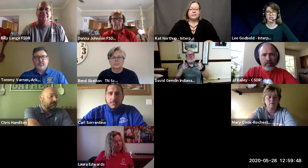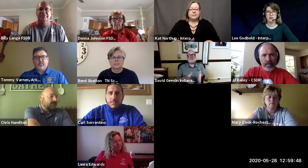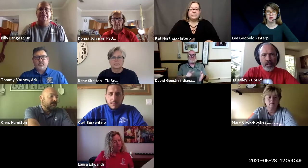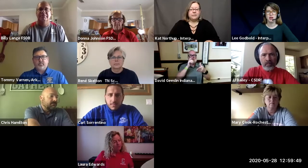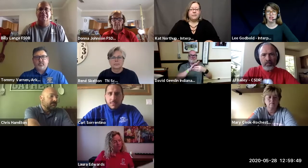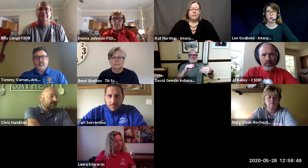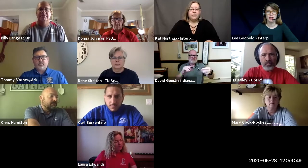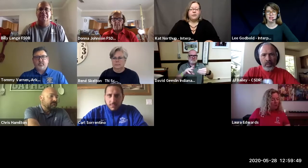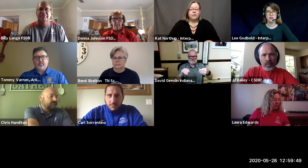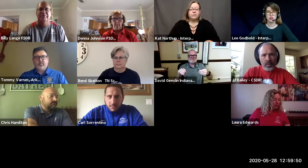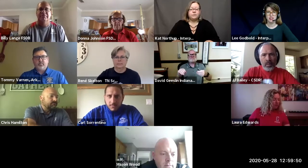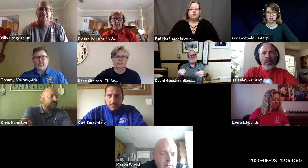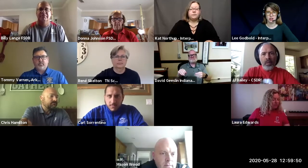screen as well as the presenter.